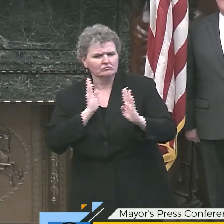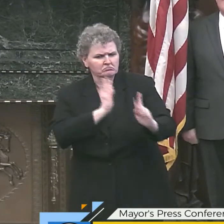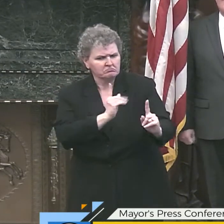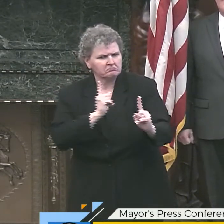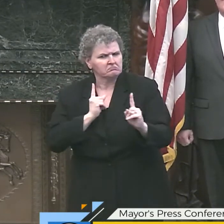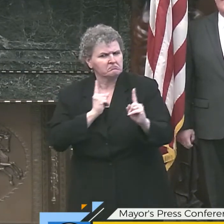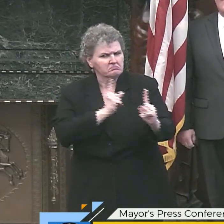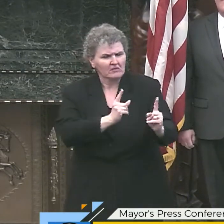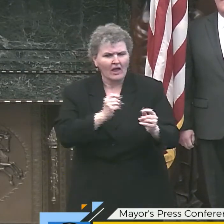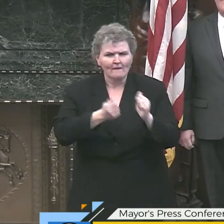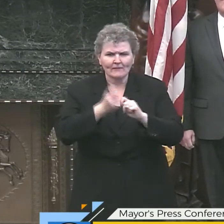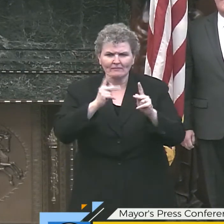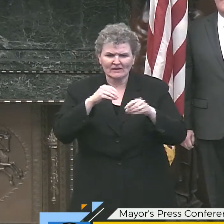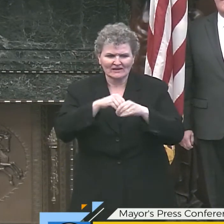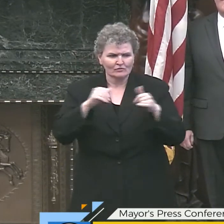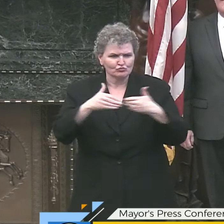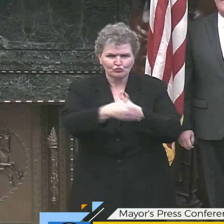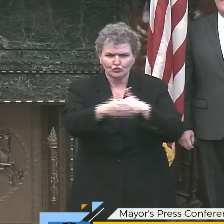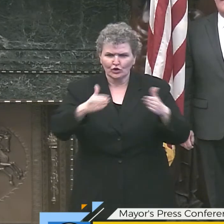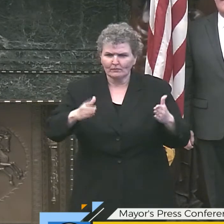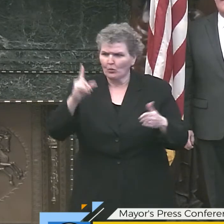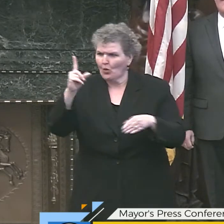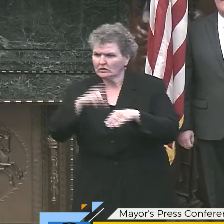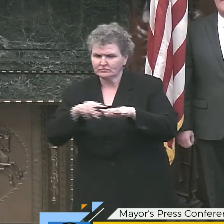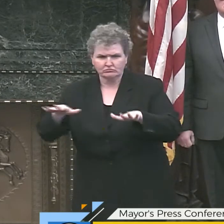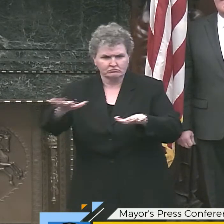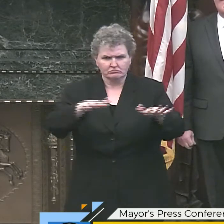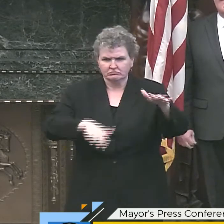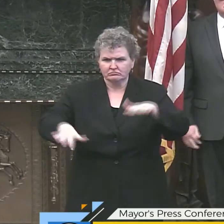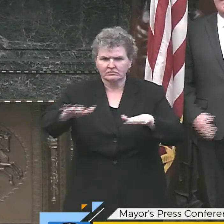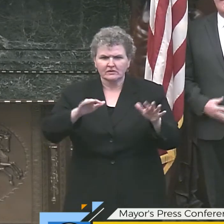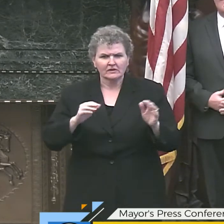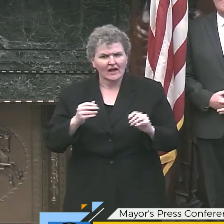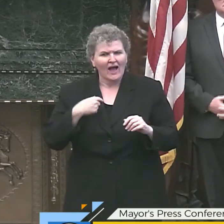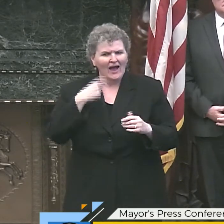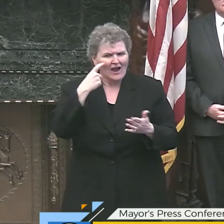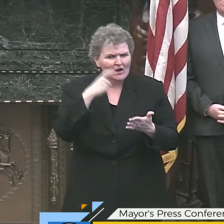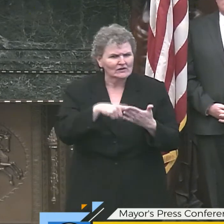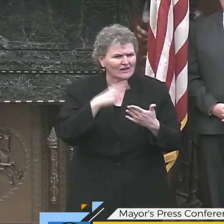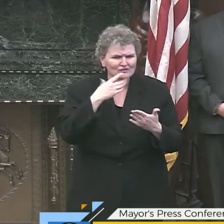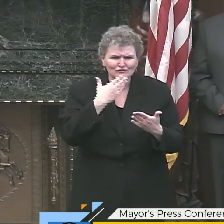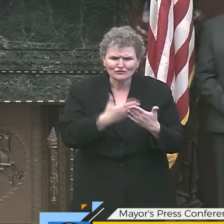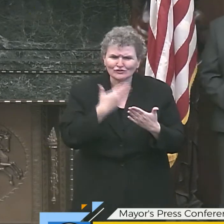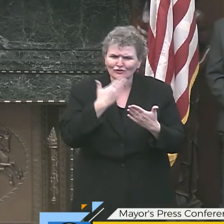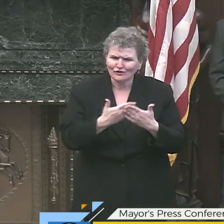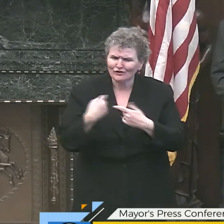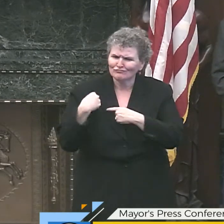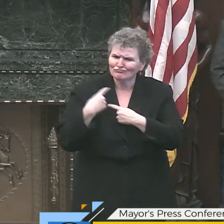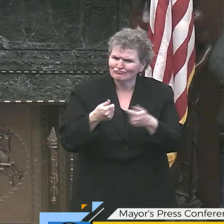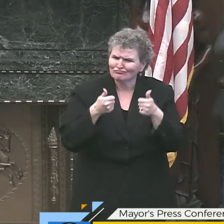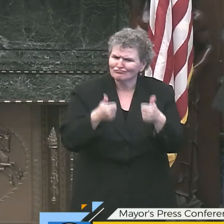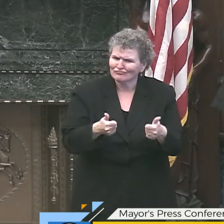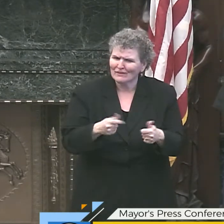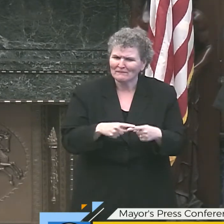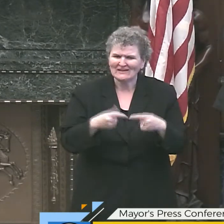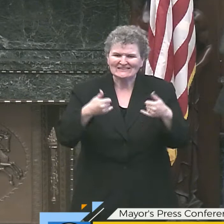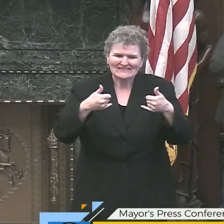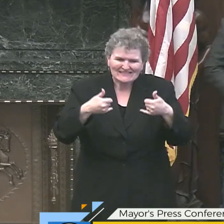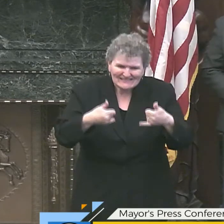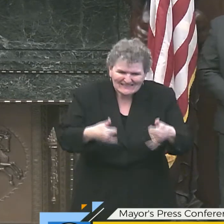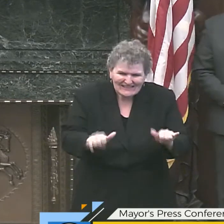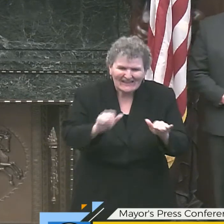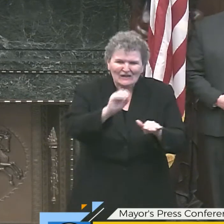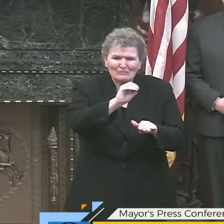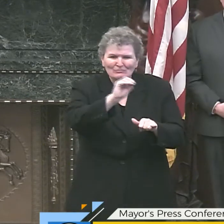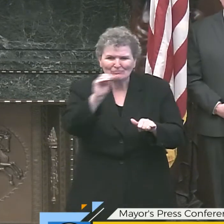and what they're doing. There are some steps that the mayor's talked about before that we may need to do for the few percentage of people that are out that you see who are not